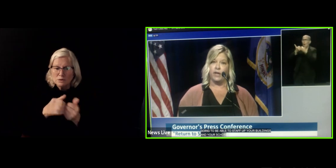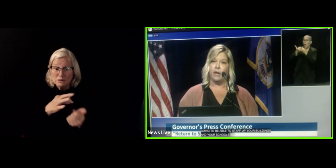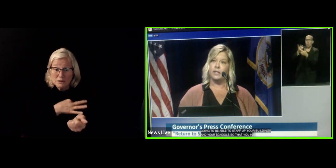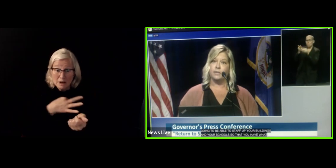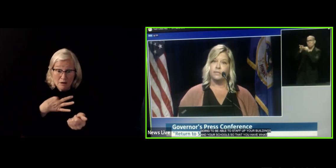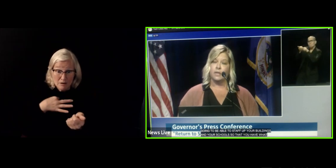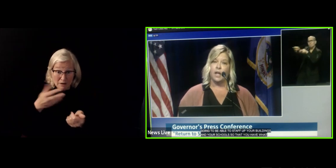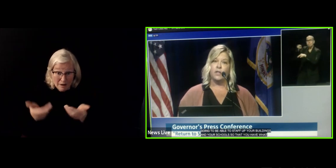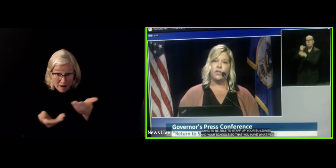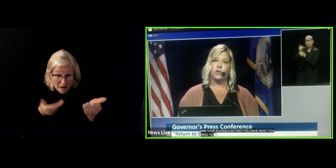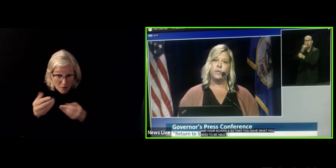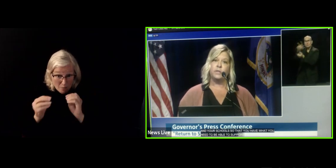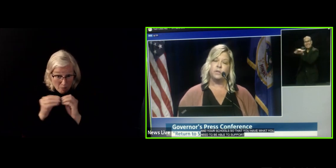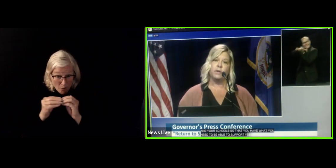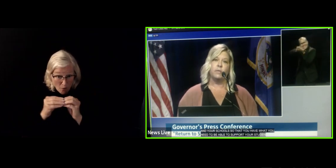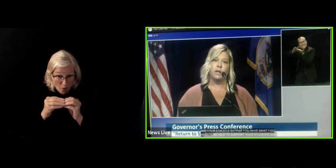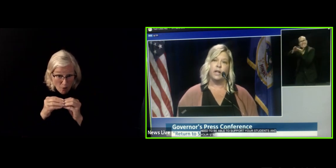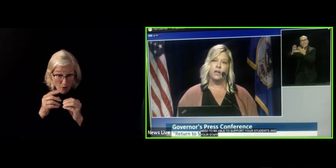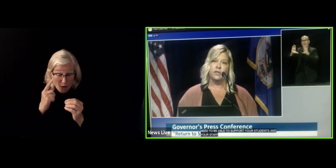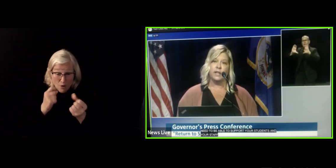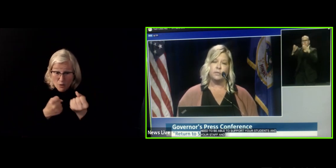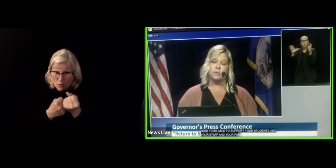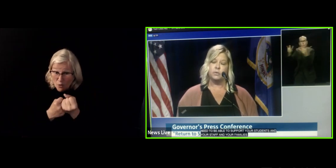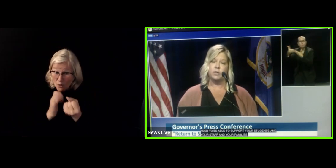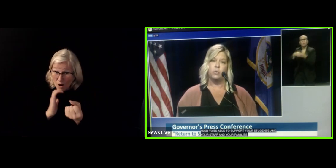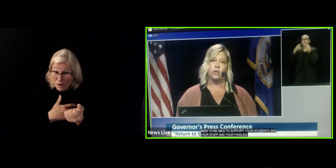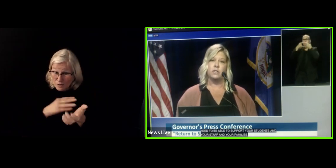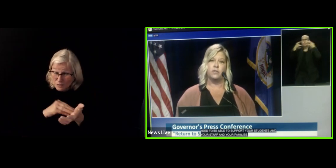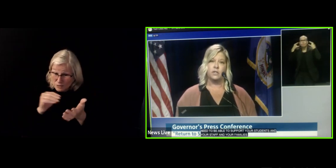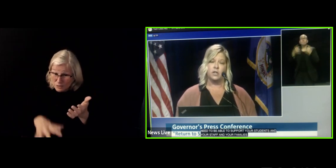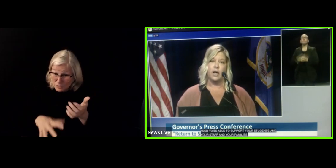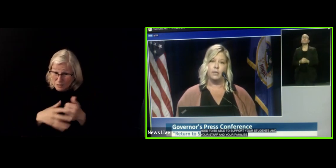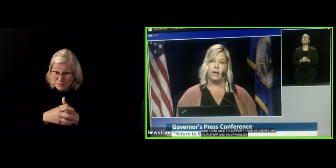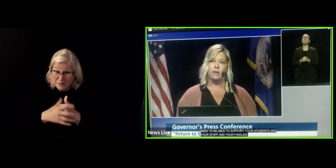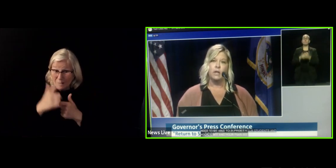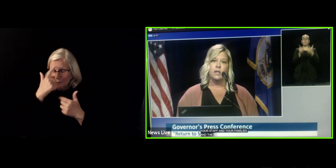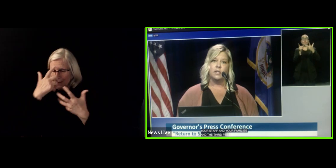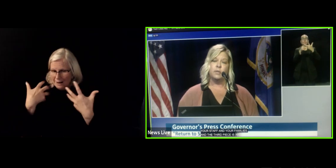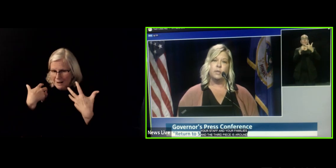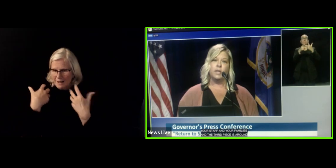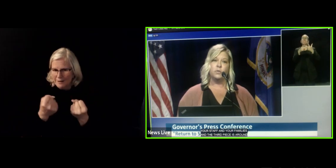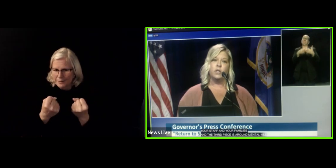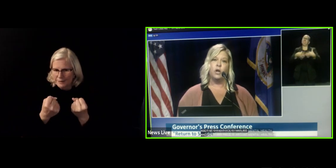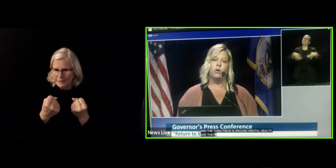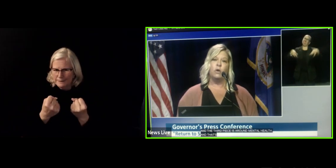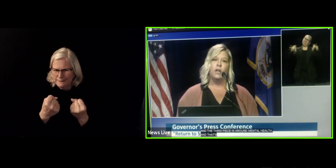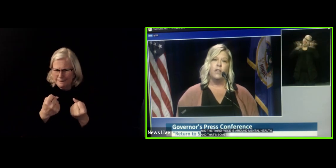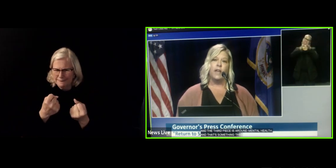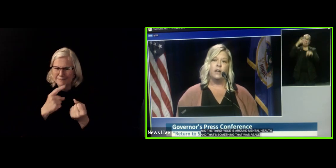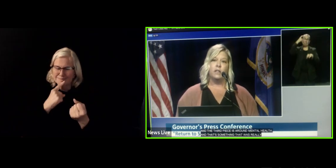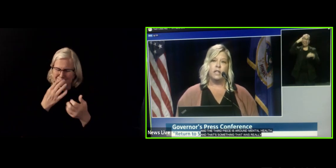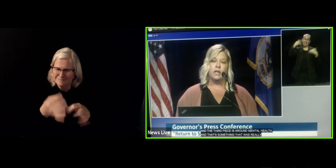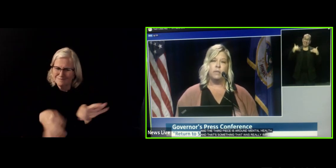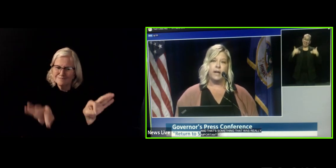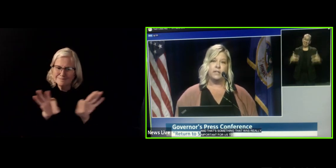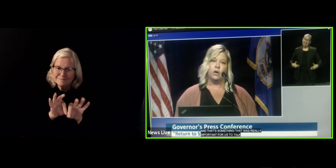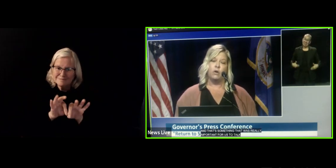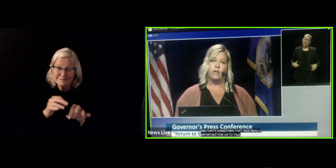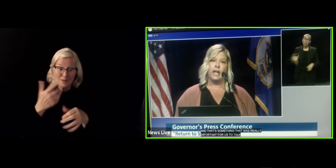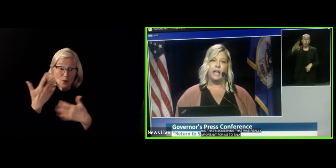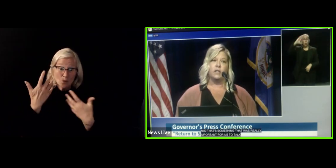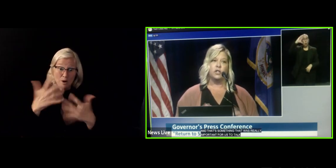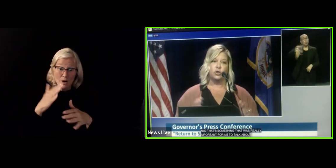your families? And the third piece is around mental health. And that's something that was really important for us to talk about, simply because we know that the impacts of